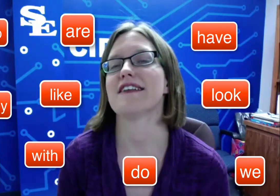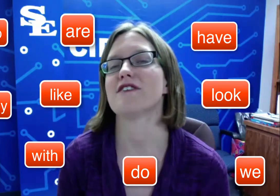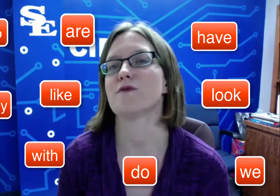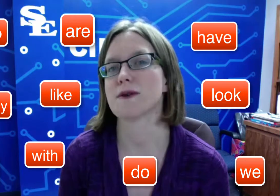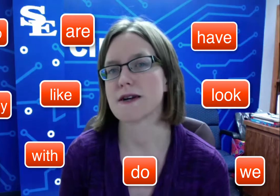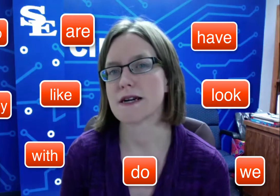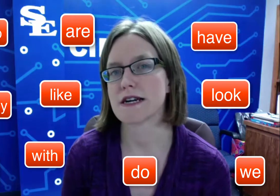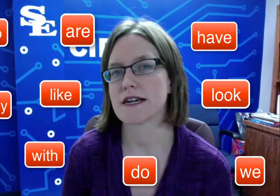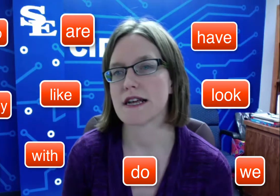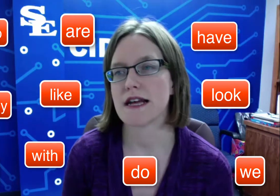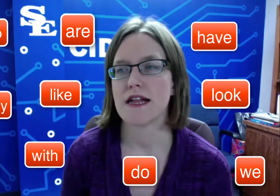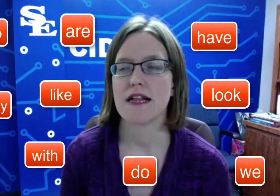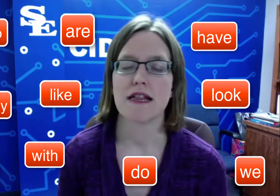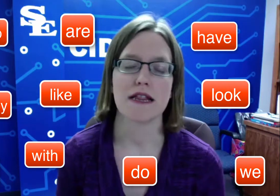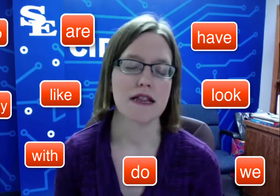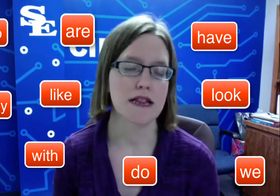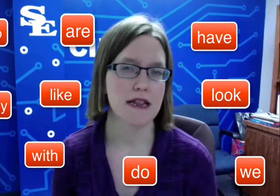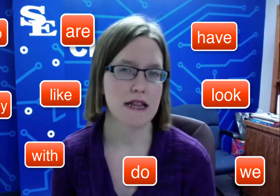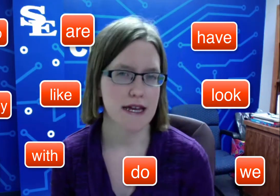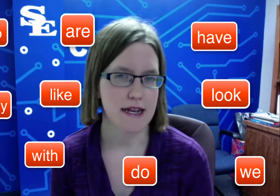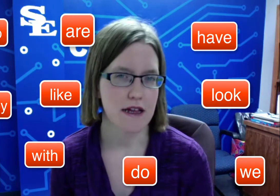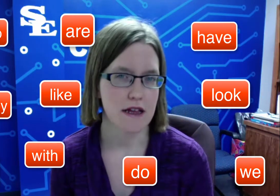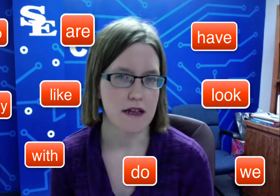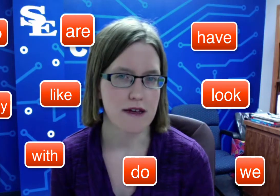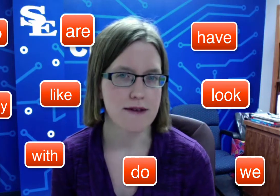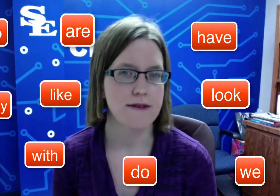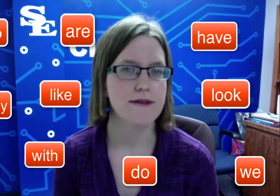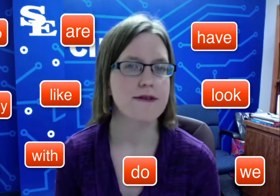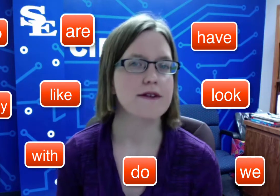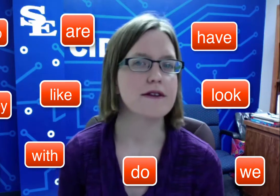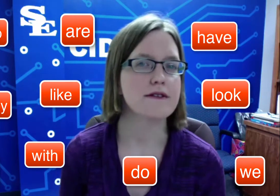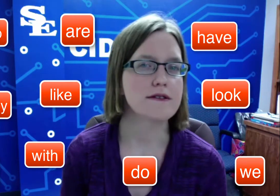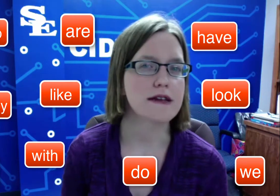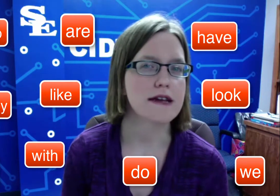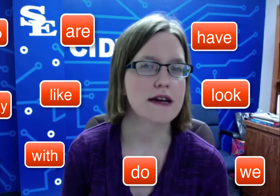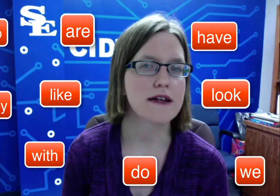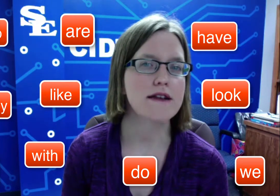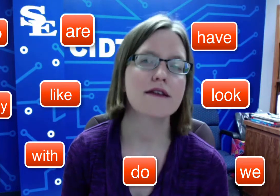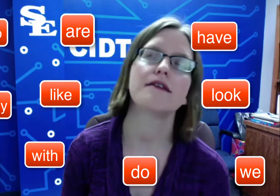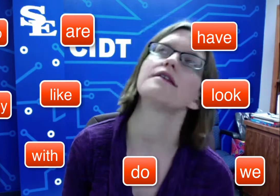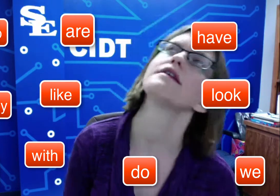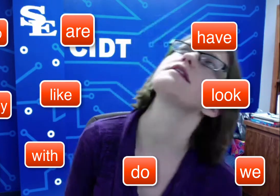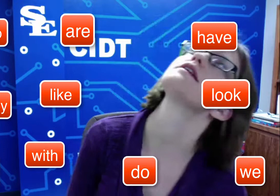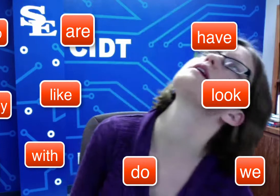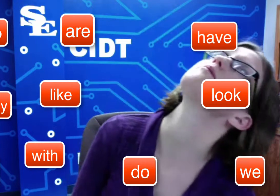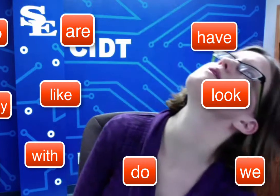the word little. See it?